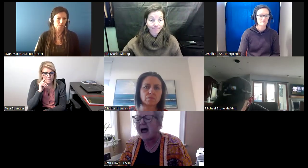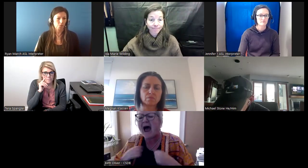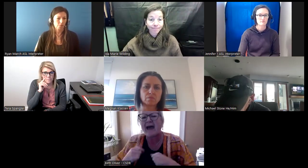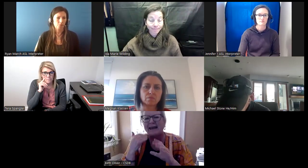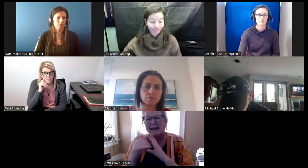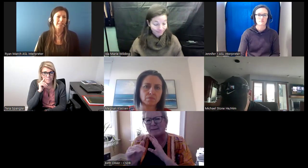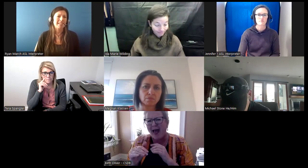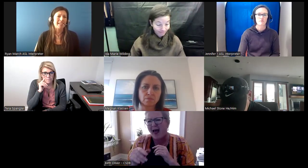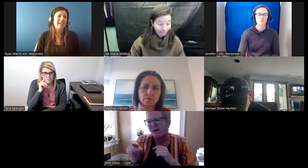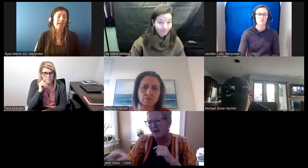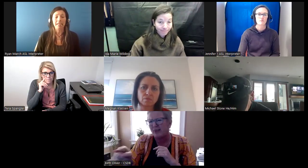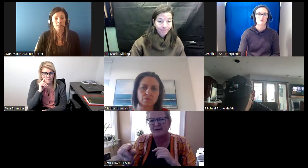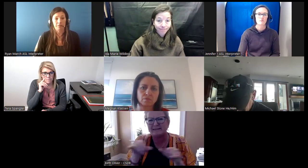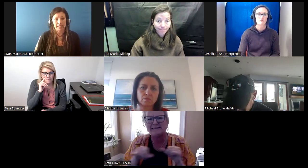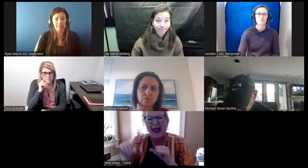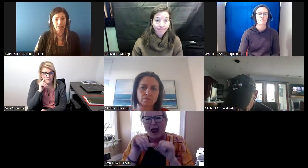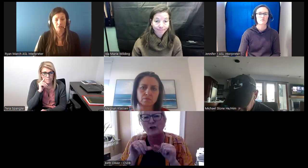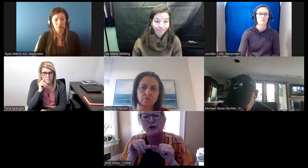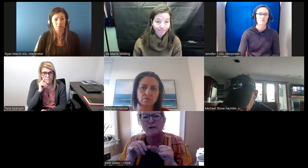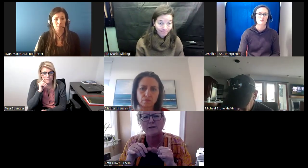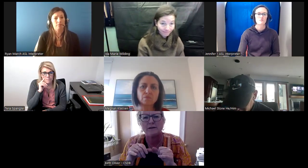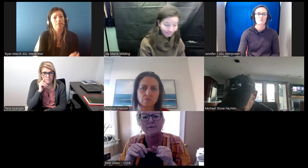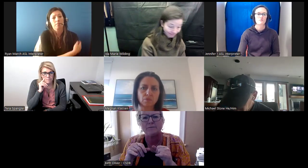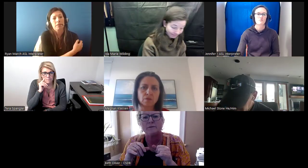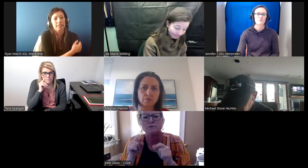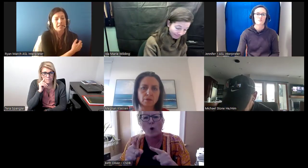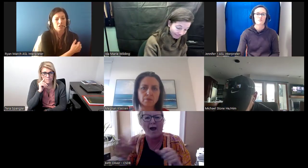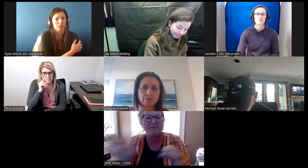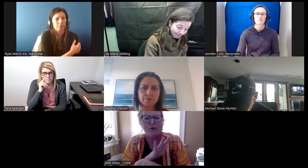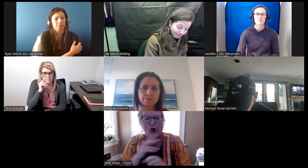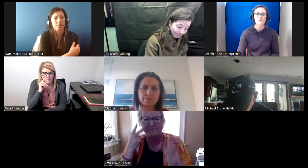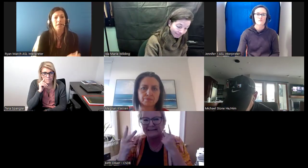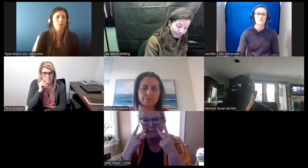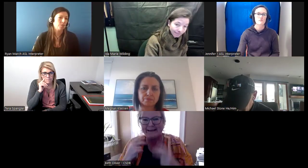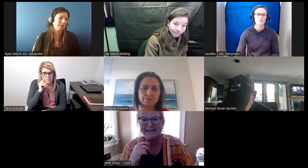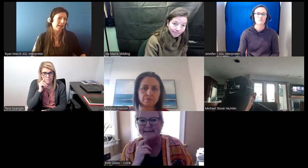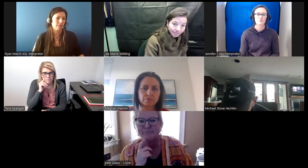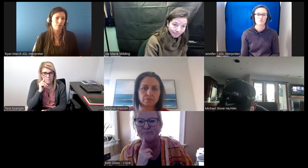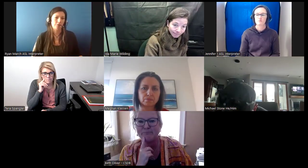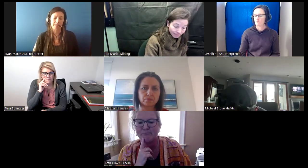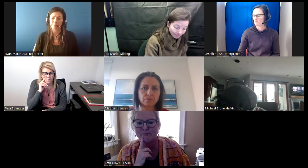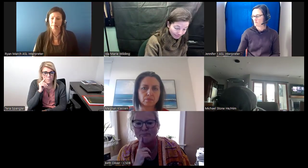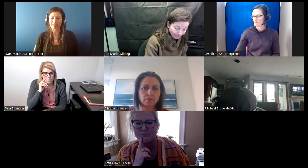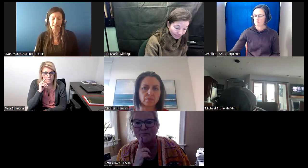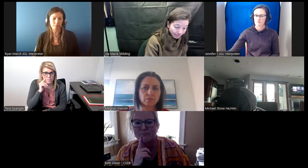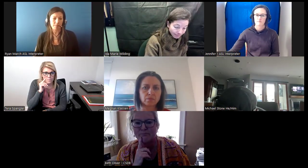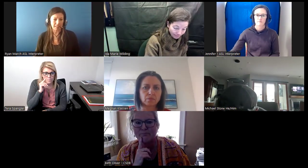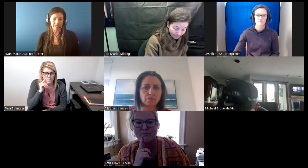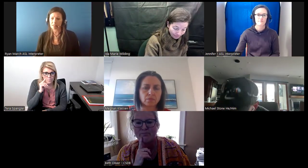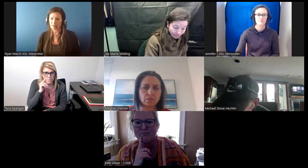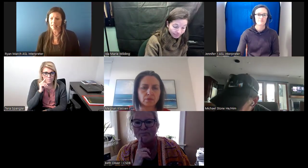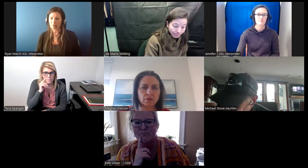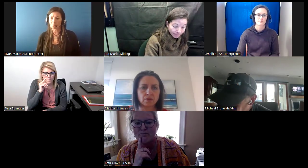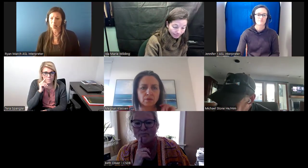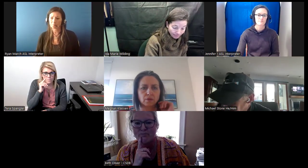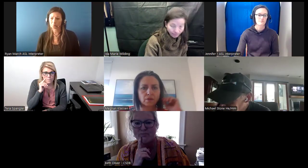And I could definitely email you the standard That way you would have full visibility